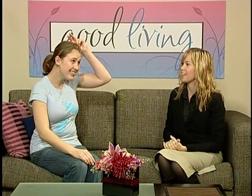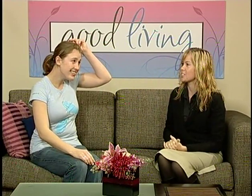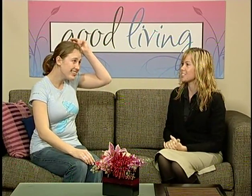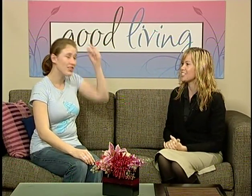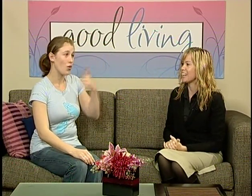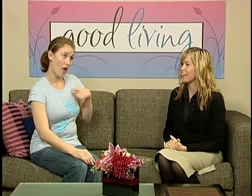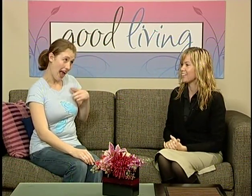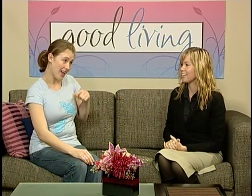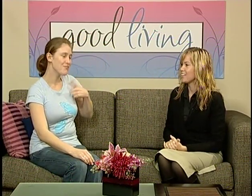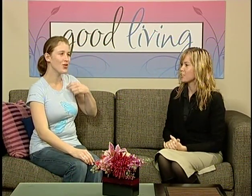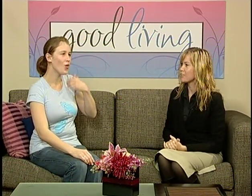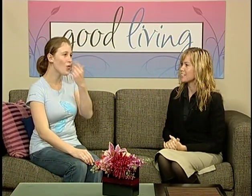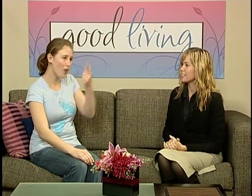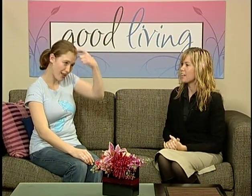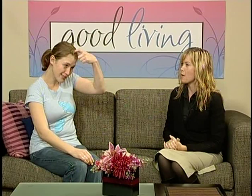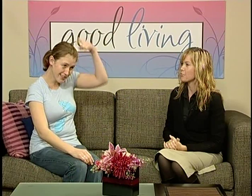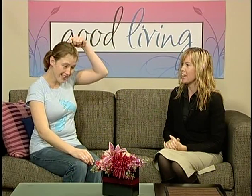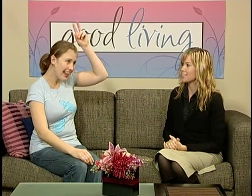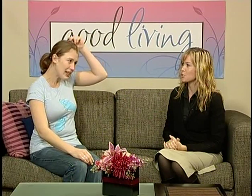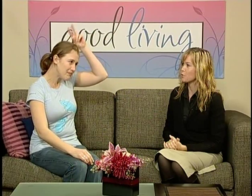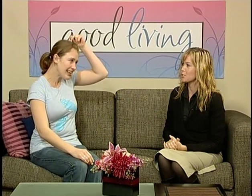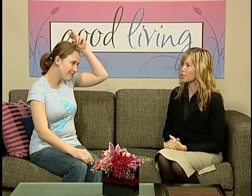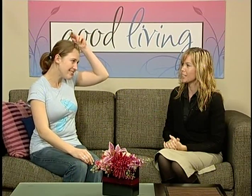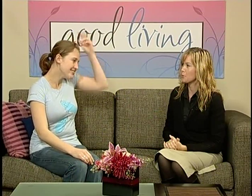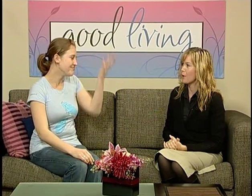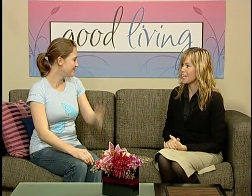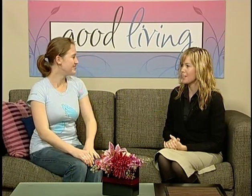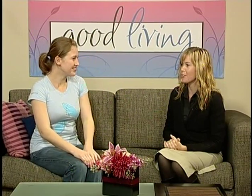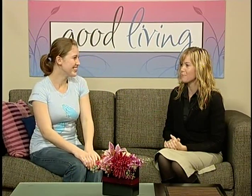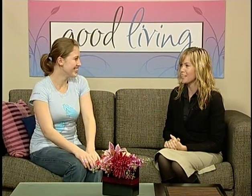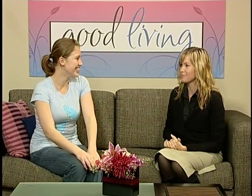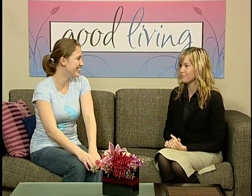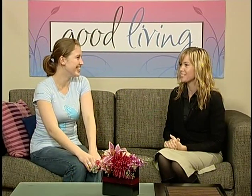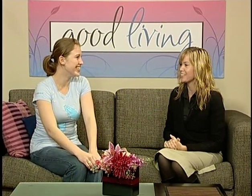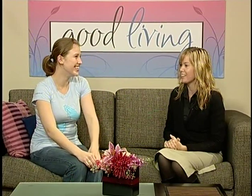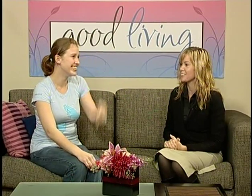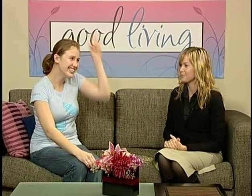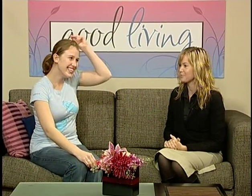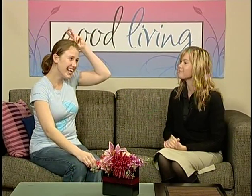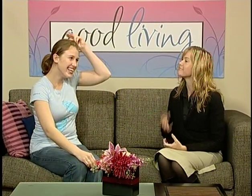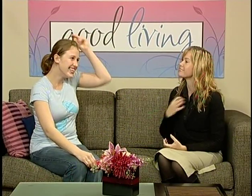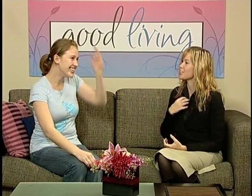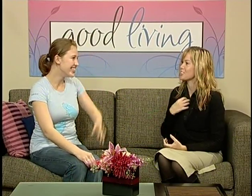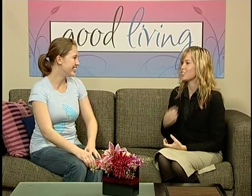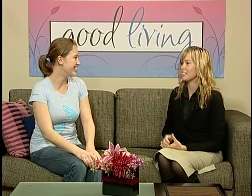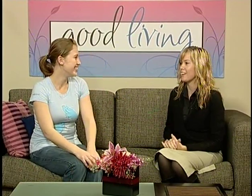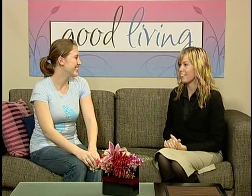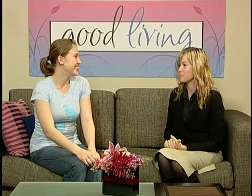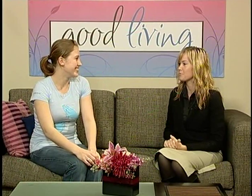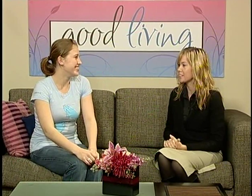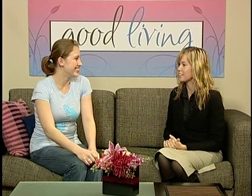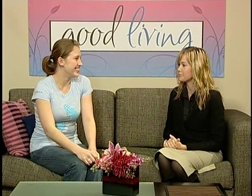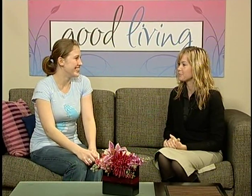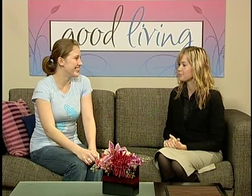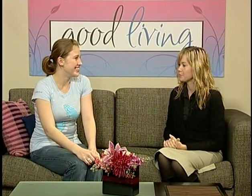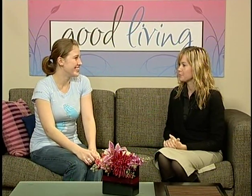Like that, Jenna. The reason for that is because I've always got a clip in my hair up there. Yeah. So it's Jenna like that.